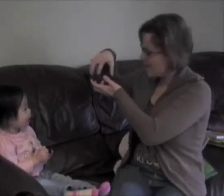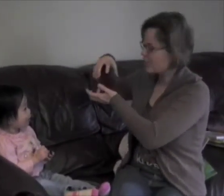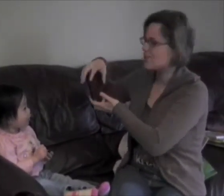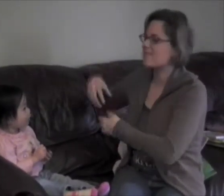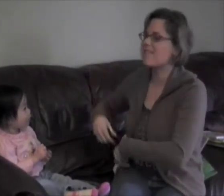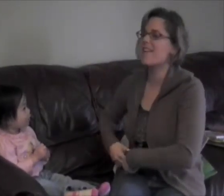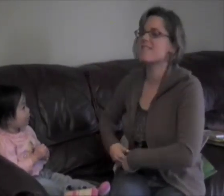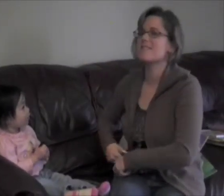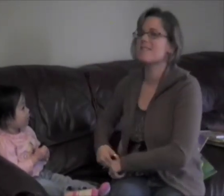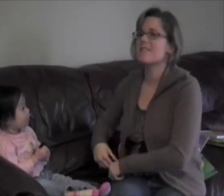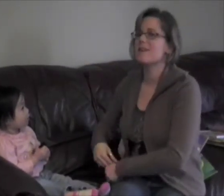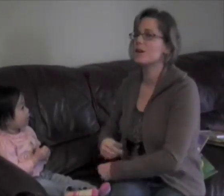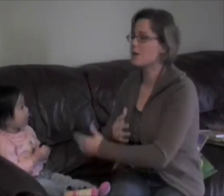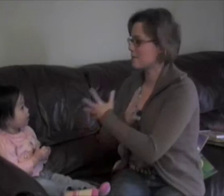Clouds. Clouds, right.